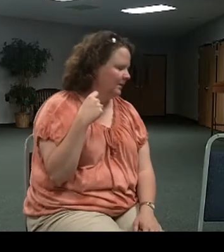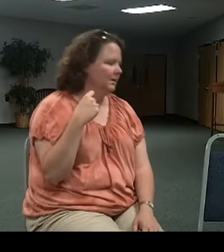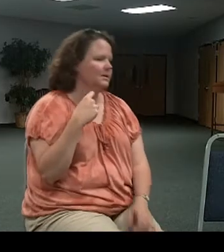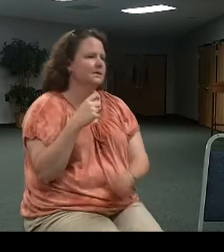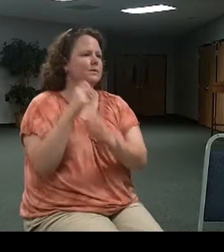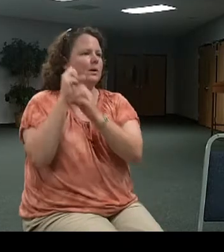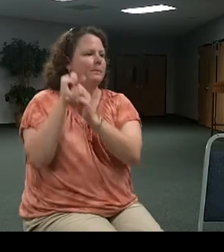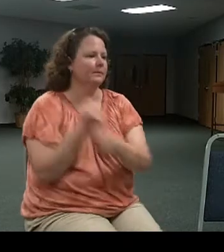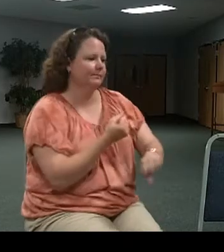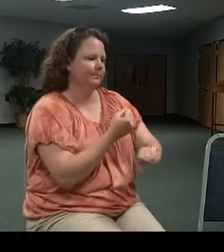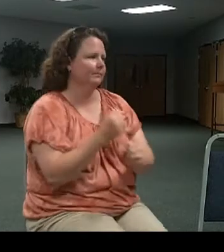Sweep.